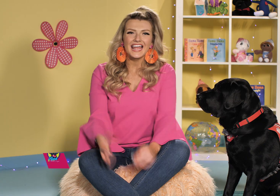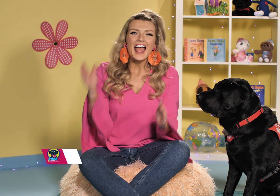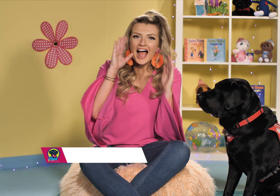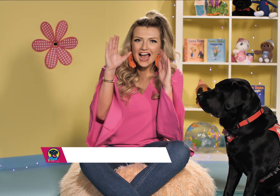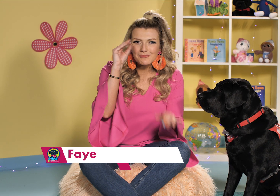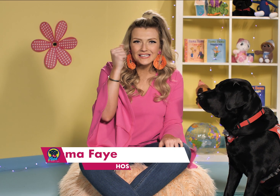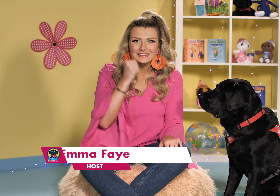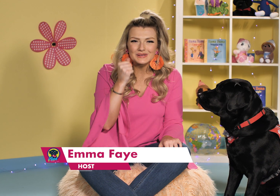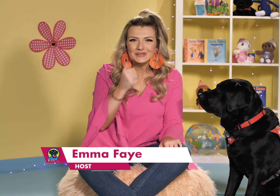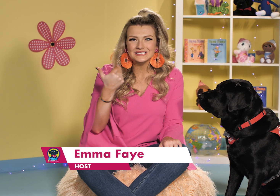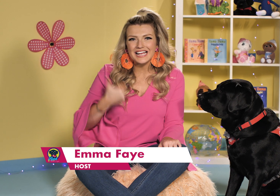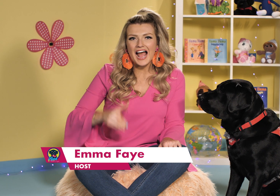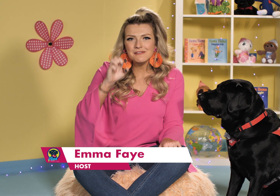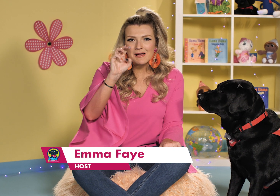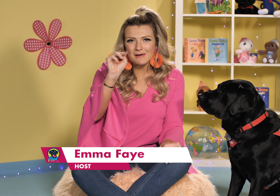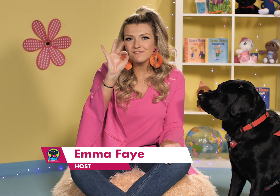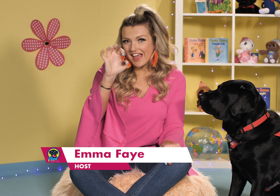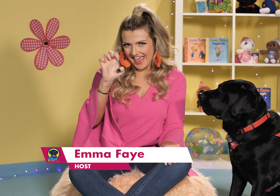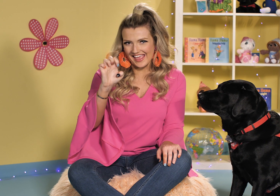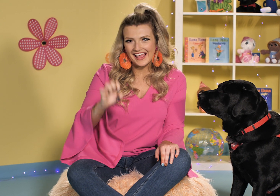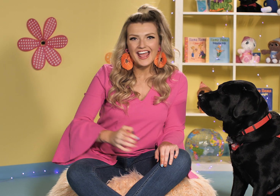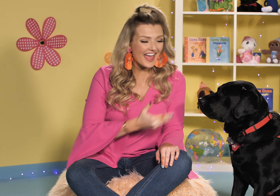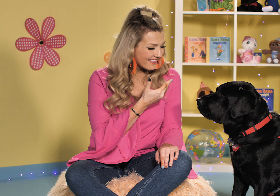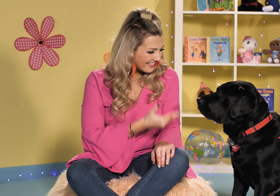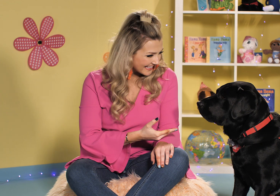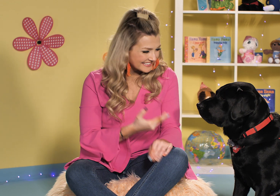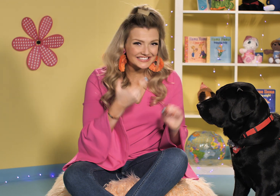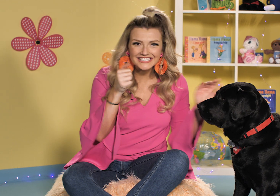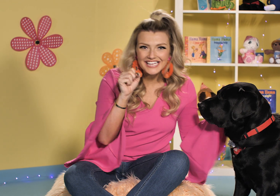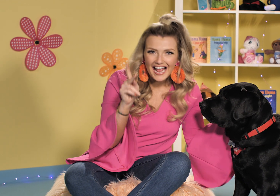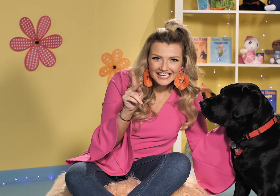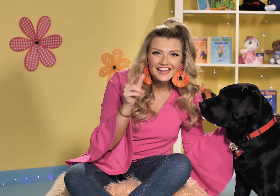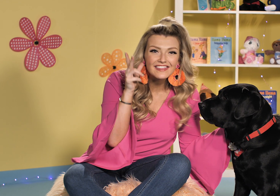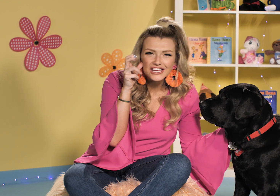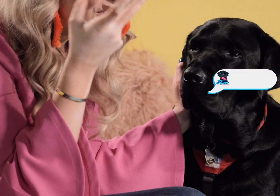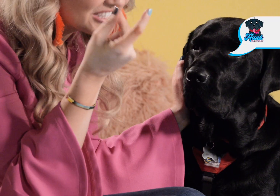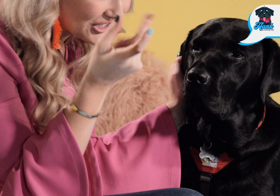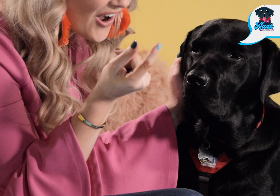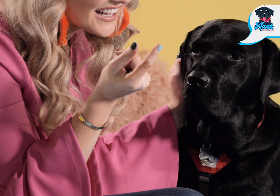Hi boys and girls, I'm Emma Faye and this is Hank the Hearing Dog.